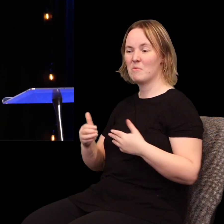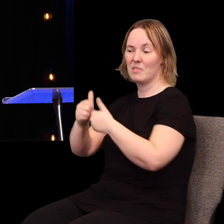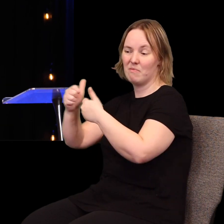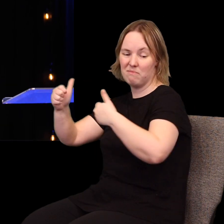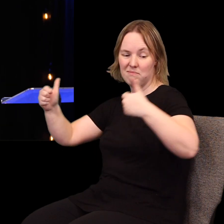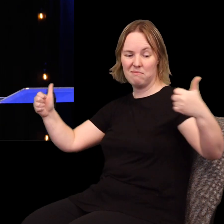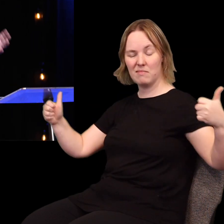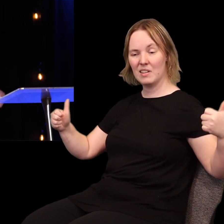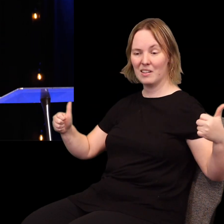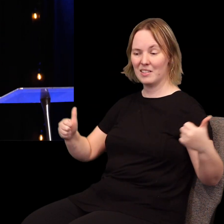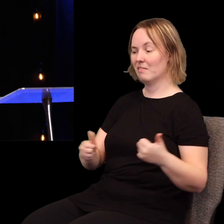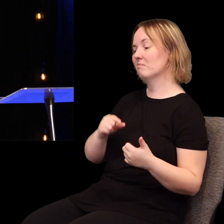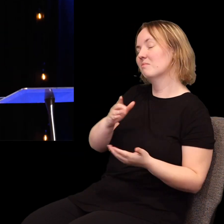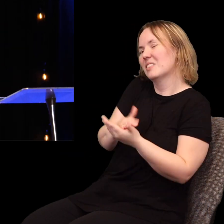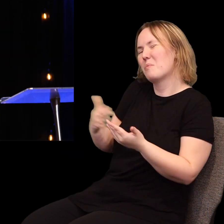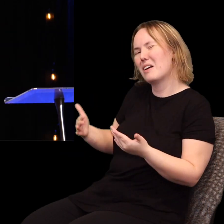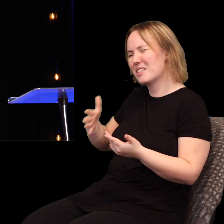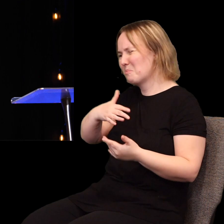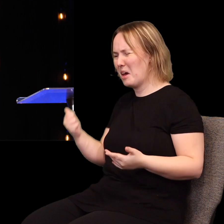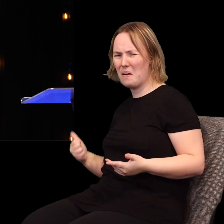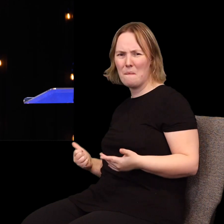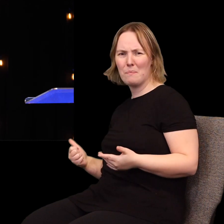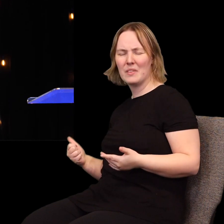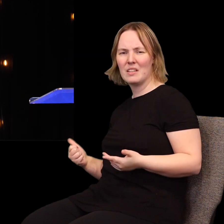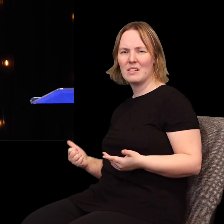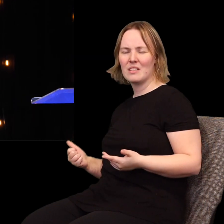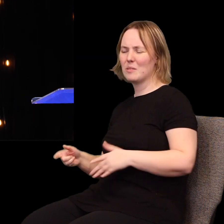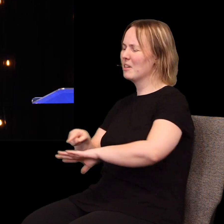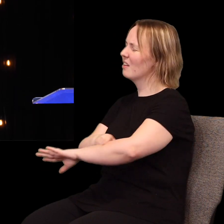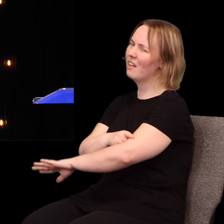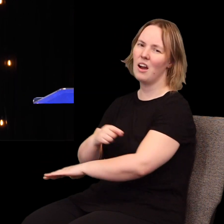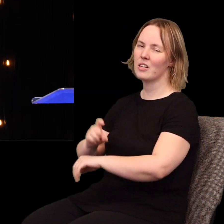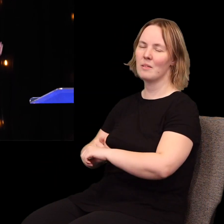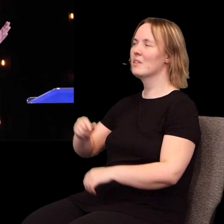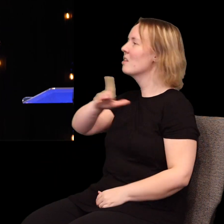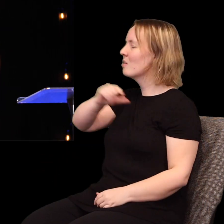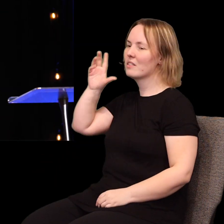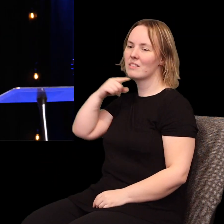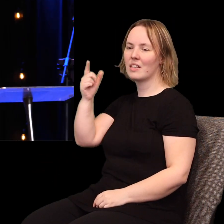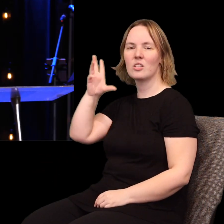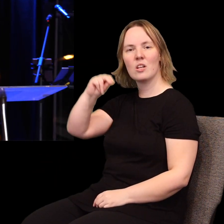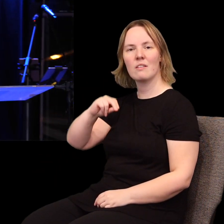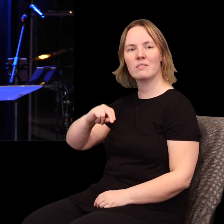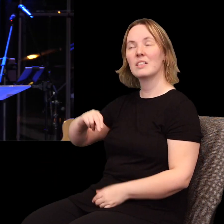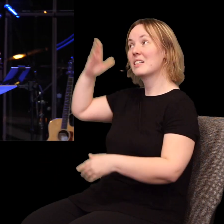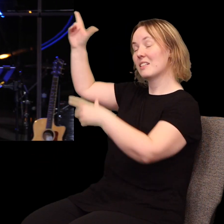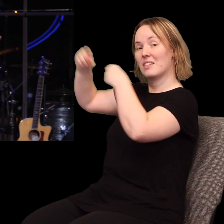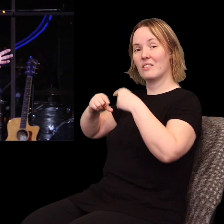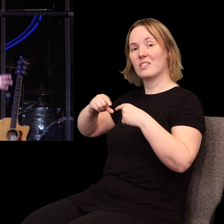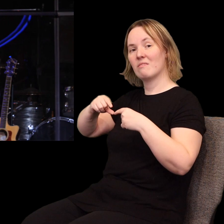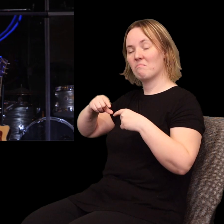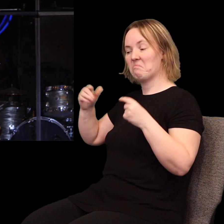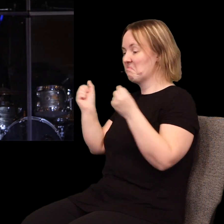away from and said, well, somebody else seems to flow better in that, or I'm not as talented as them, or it's just been a long time. The Lord says, no, my gifts